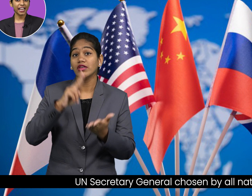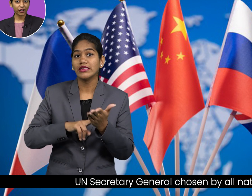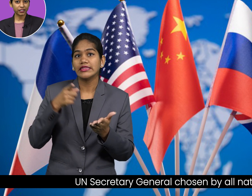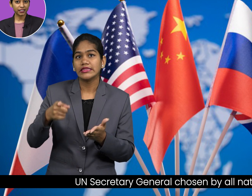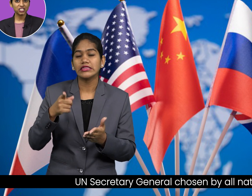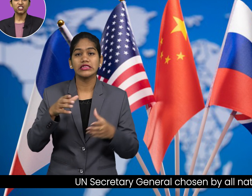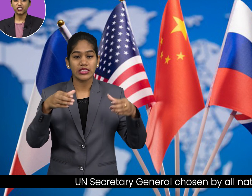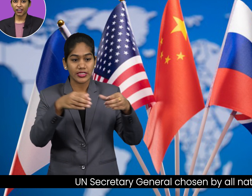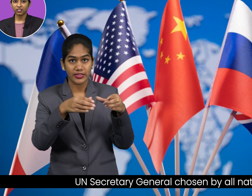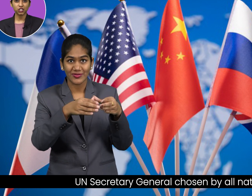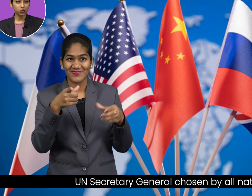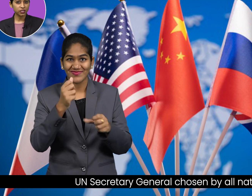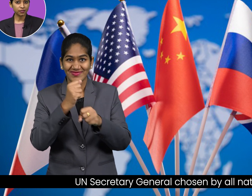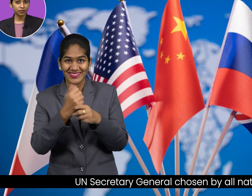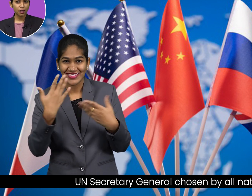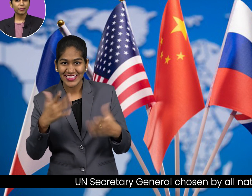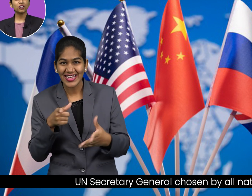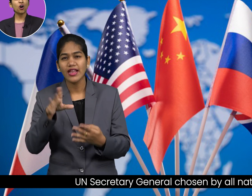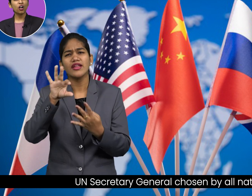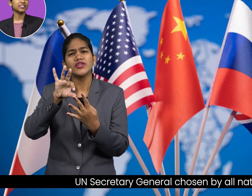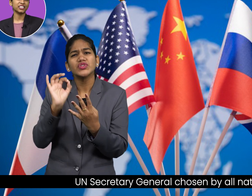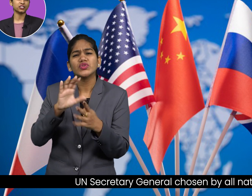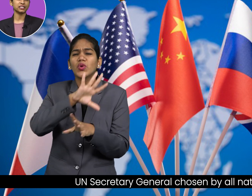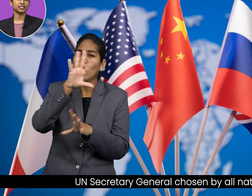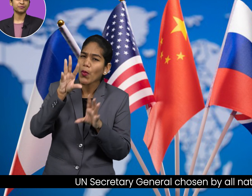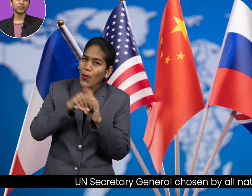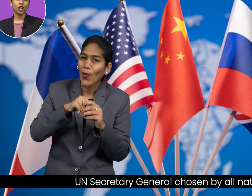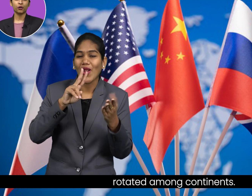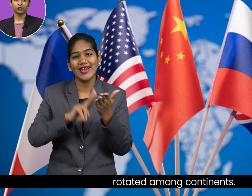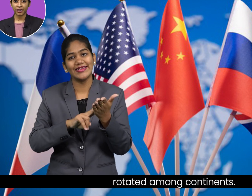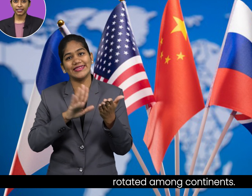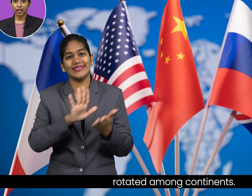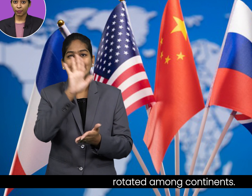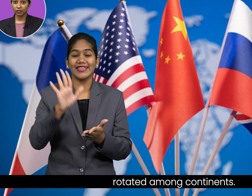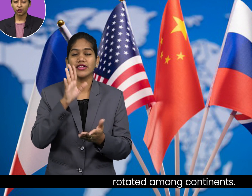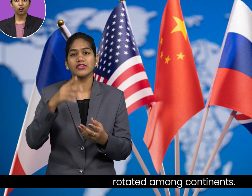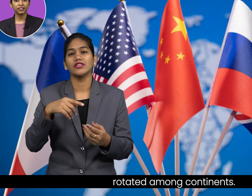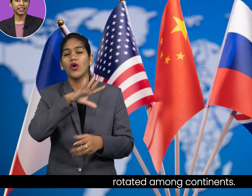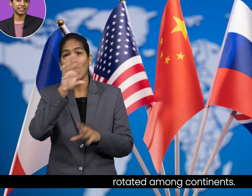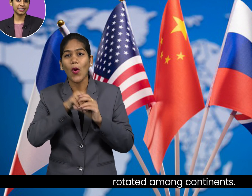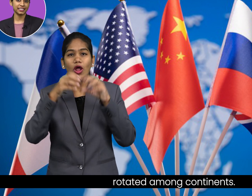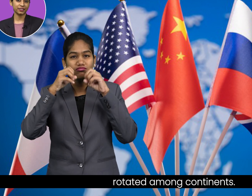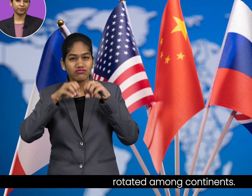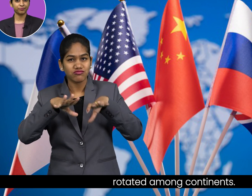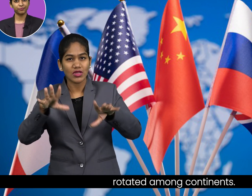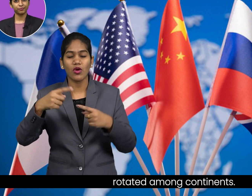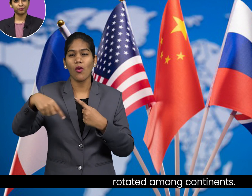UN Secretary General chosen by all nations, rotated among